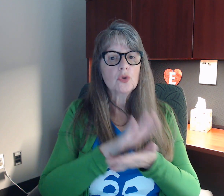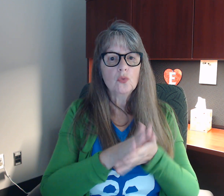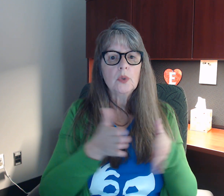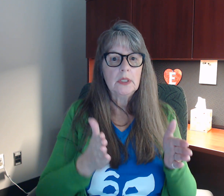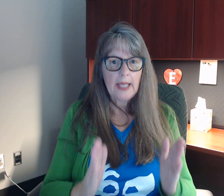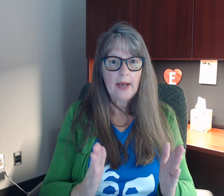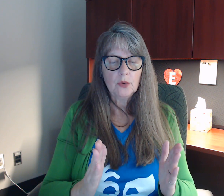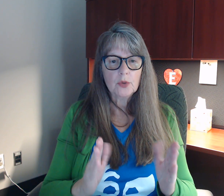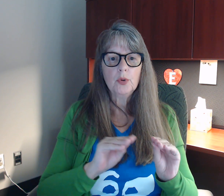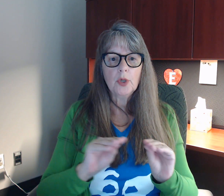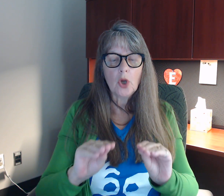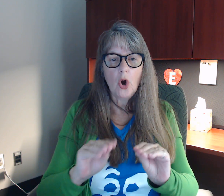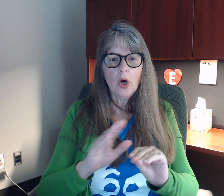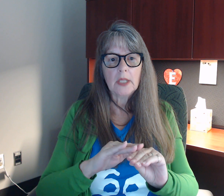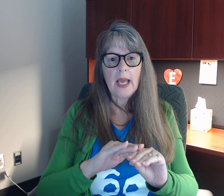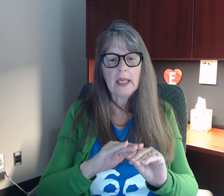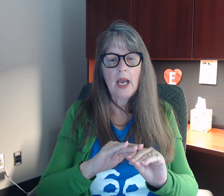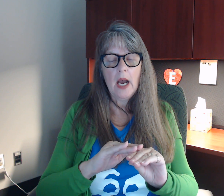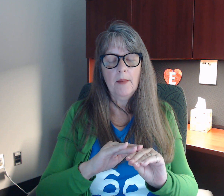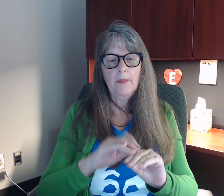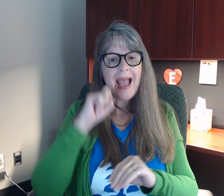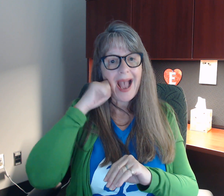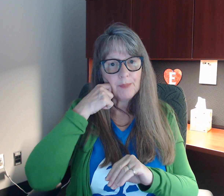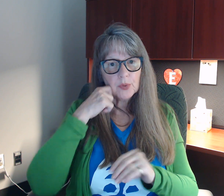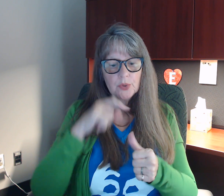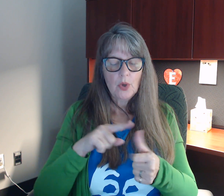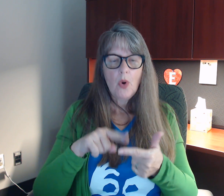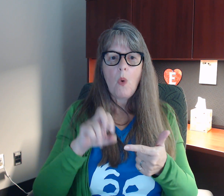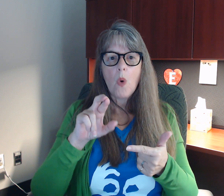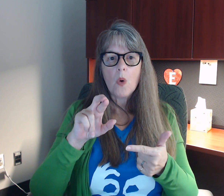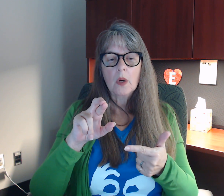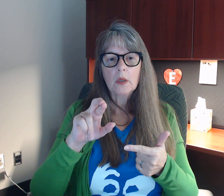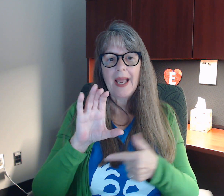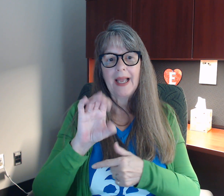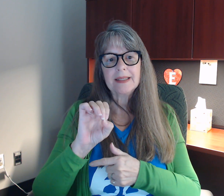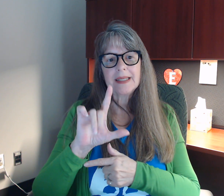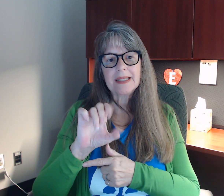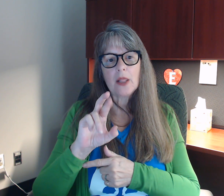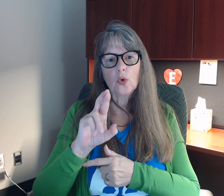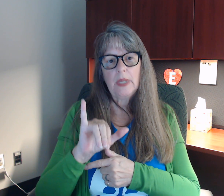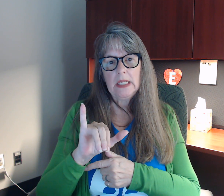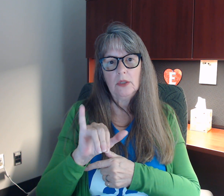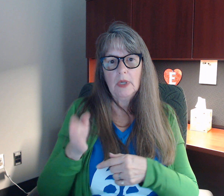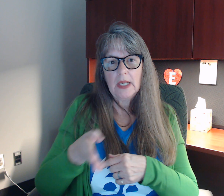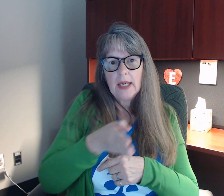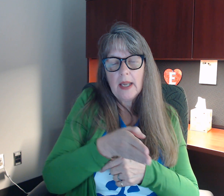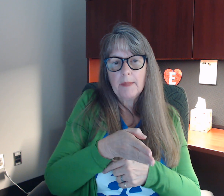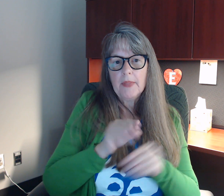will allow you to put it on like apples or like celery. You can cut it up and then you